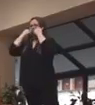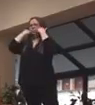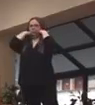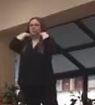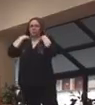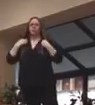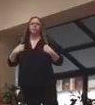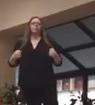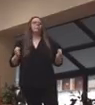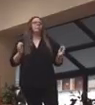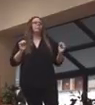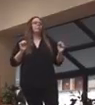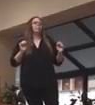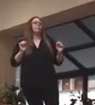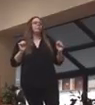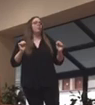be very clear about that.